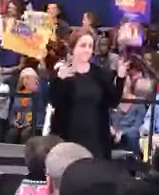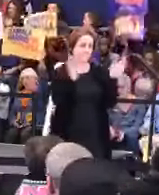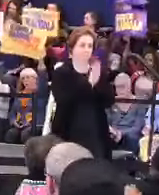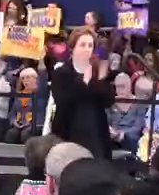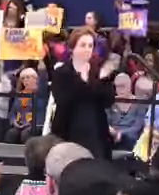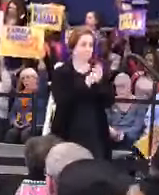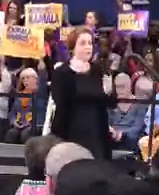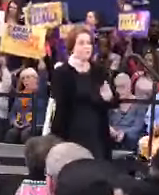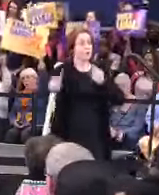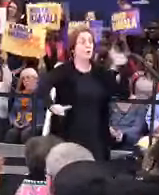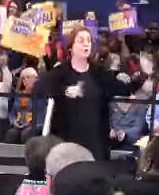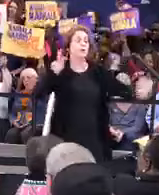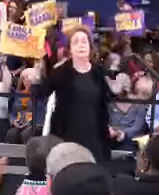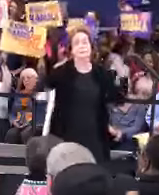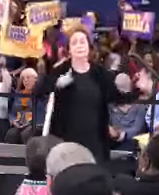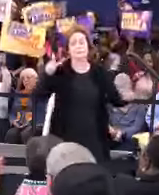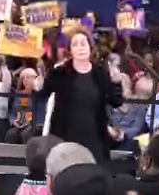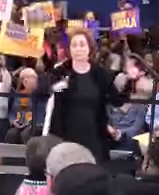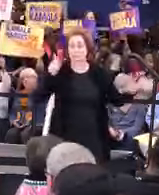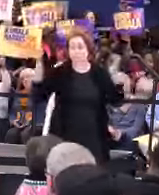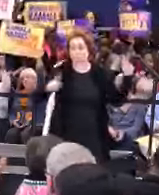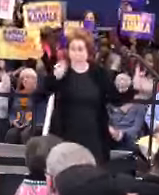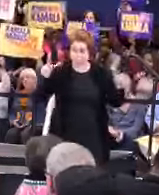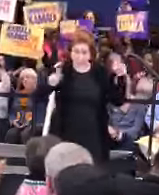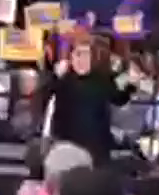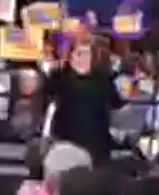For the people.